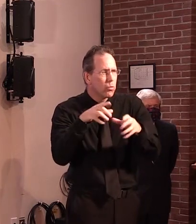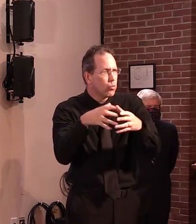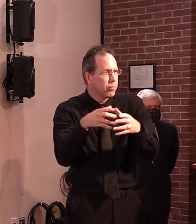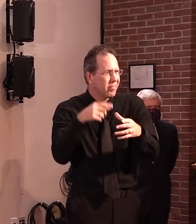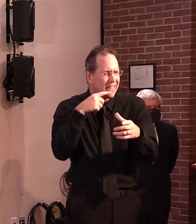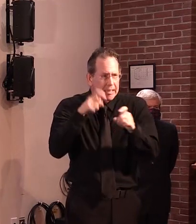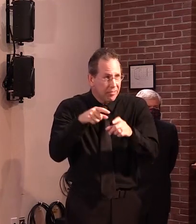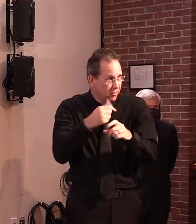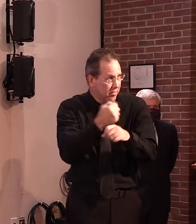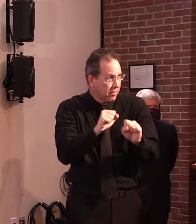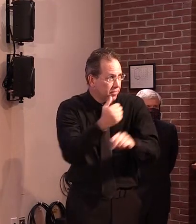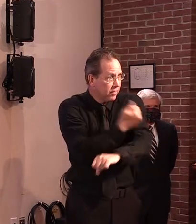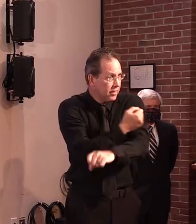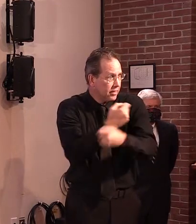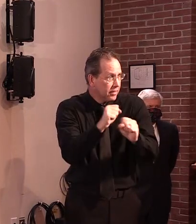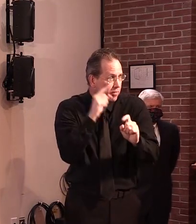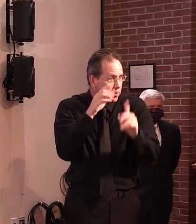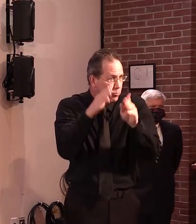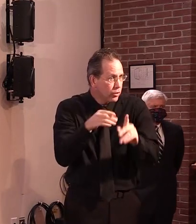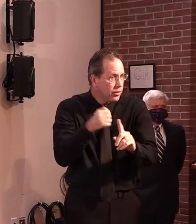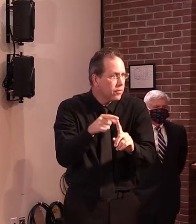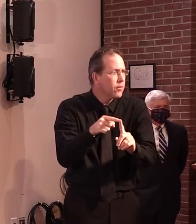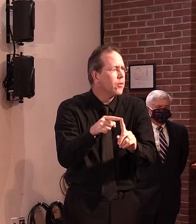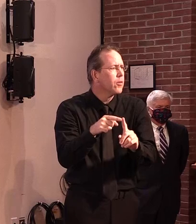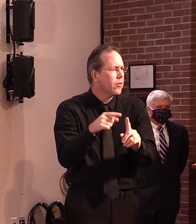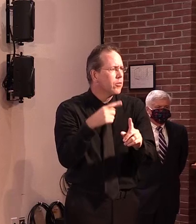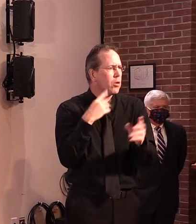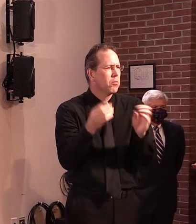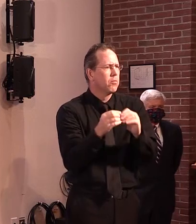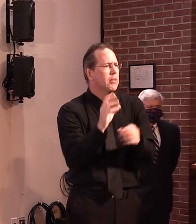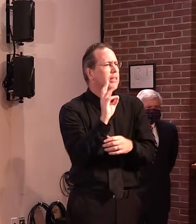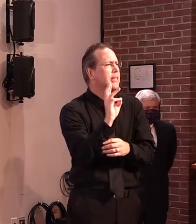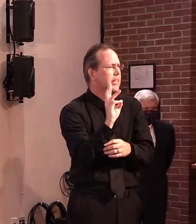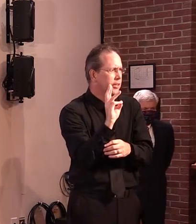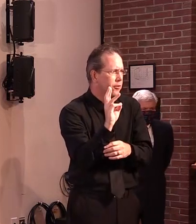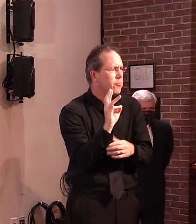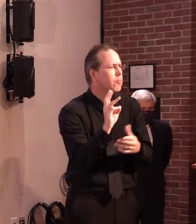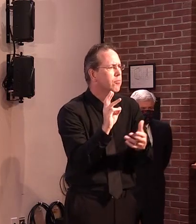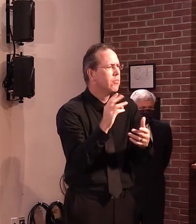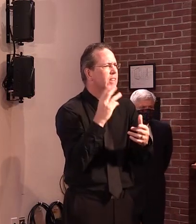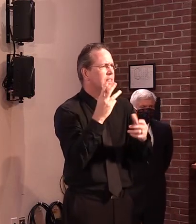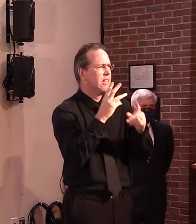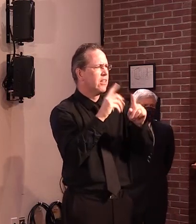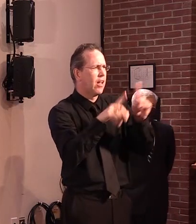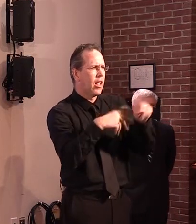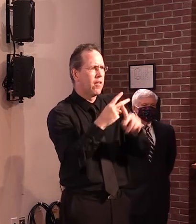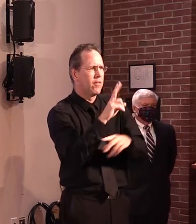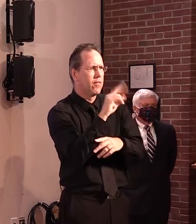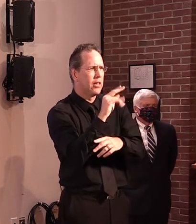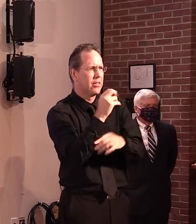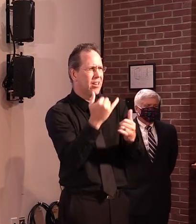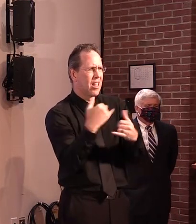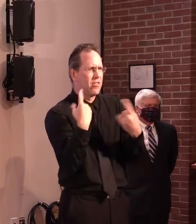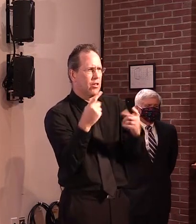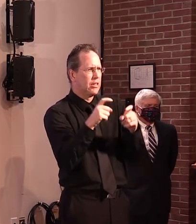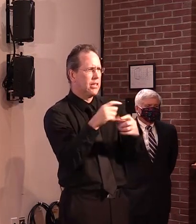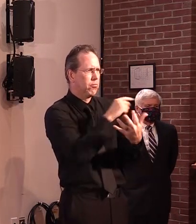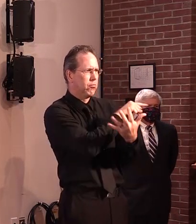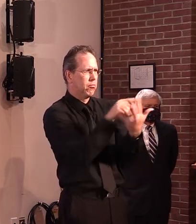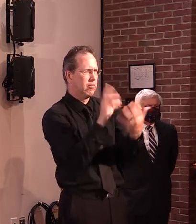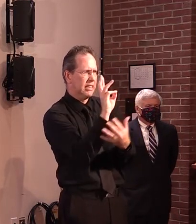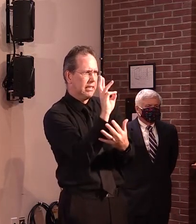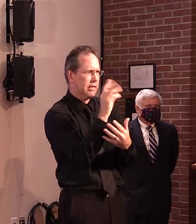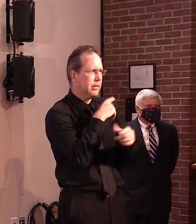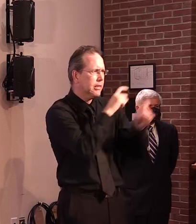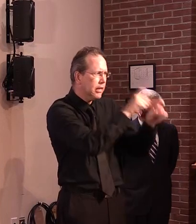six candidate vaccines that are in various stages of clinical trial in the United States. We're not the